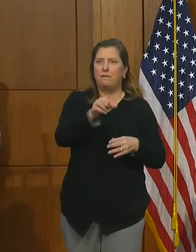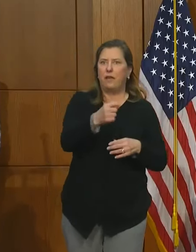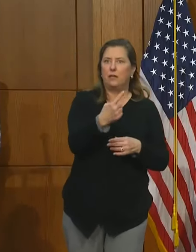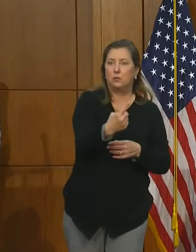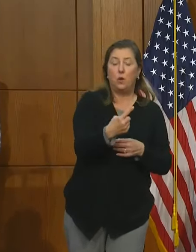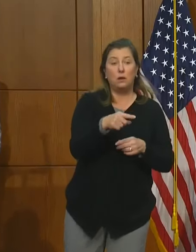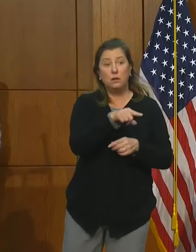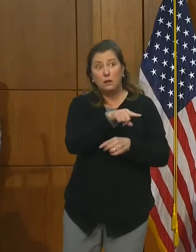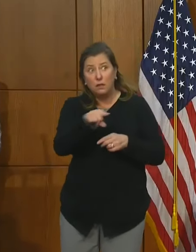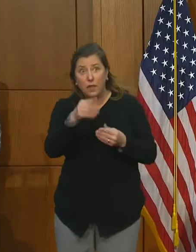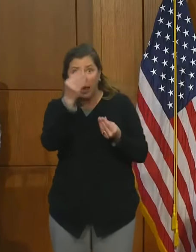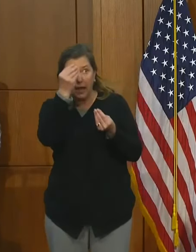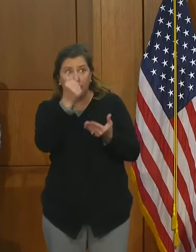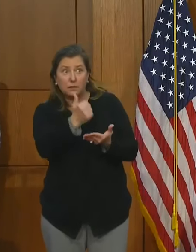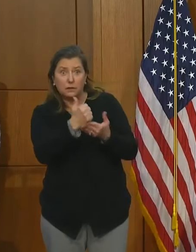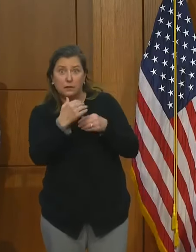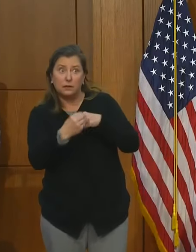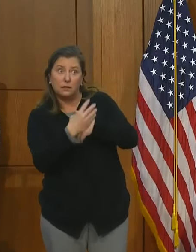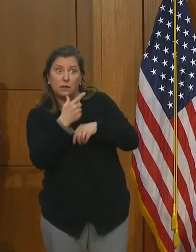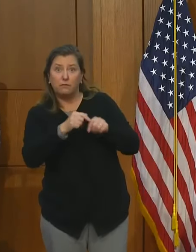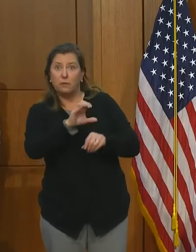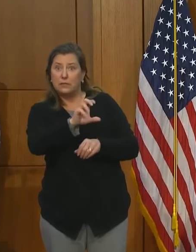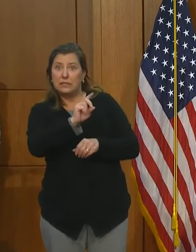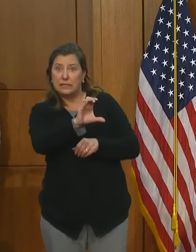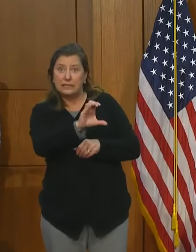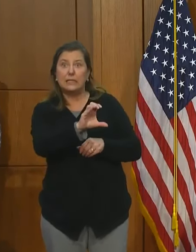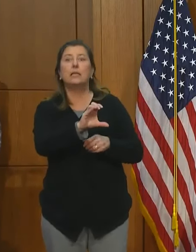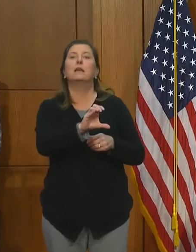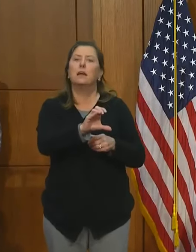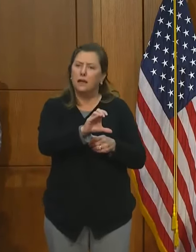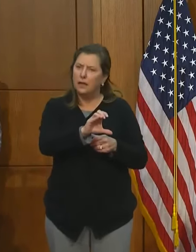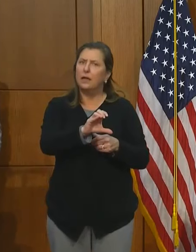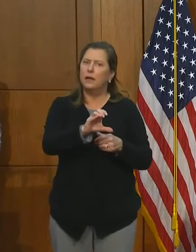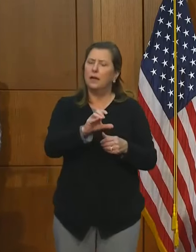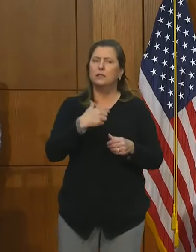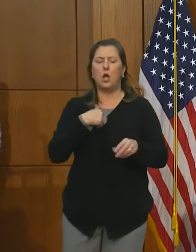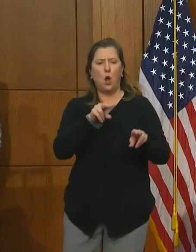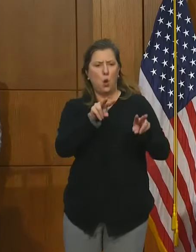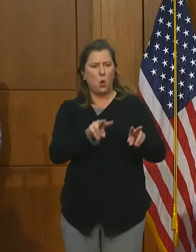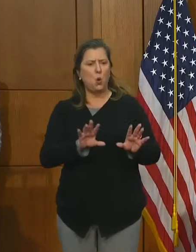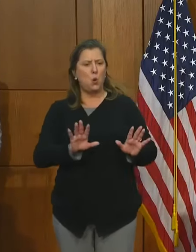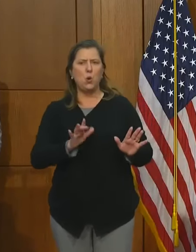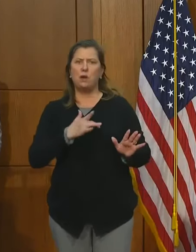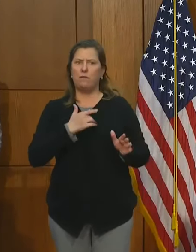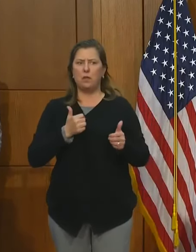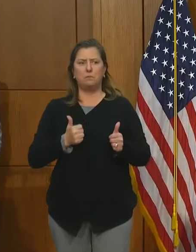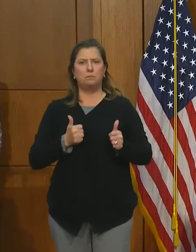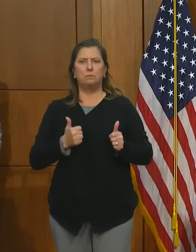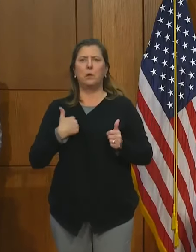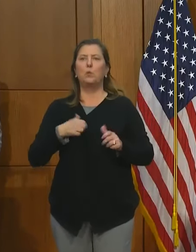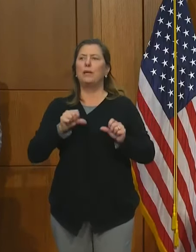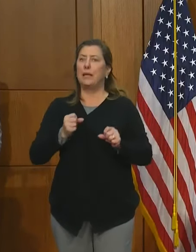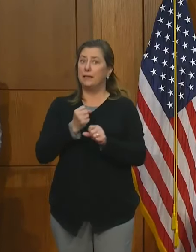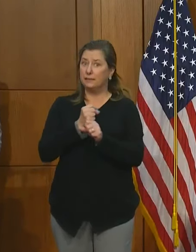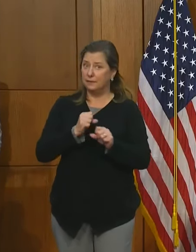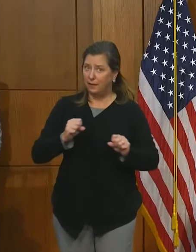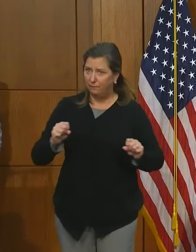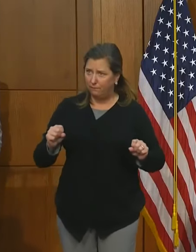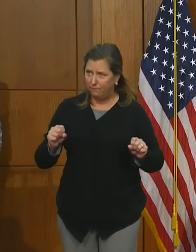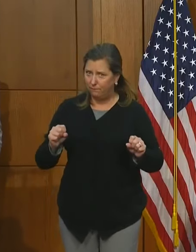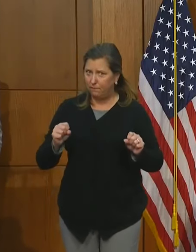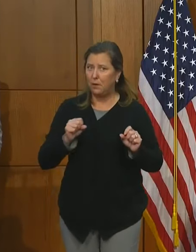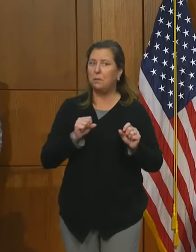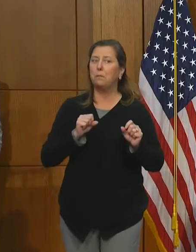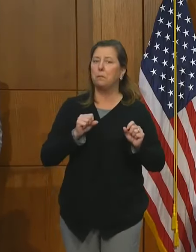the CDC, and we have talked about those a lot. And so we feel that we're at a place where we can safely go